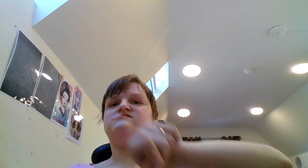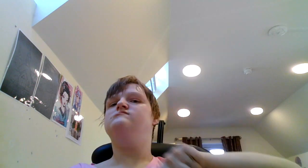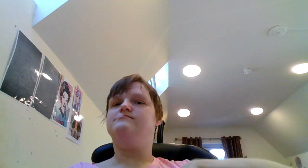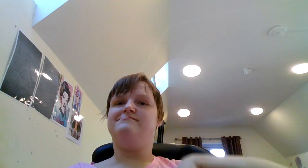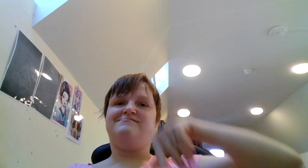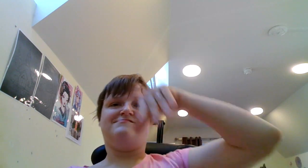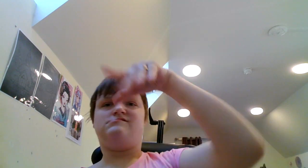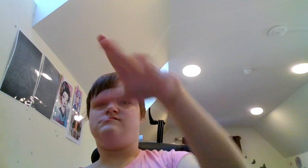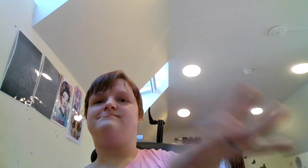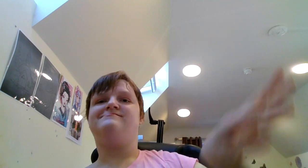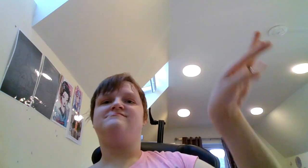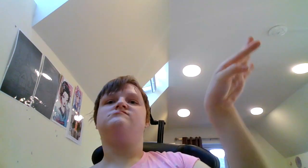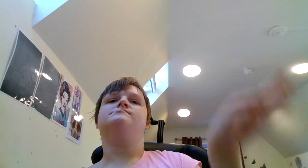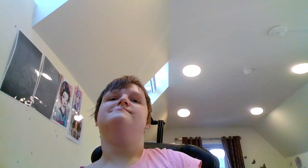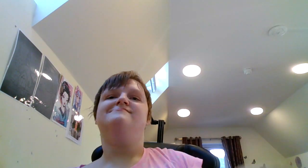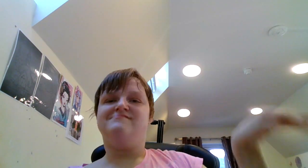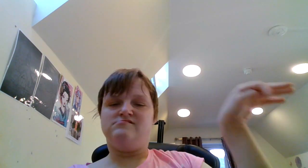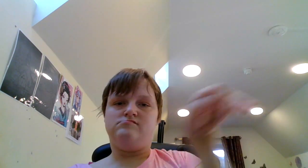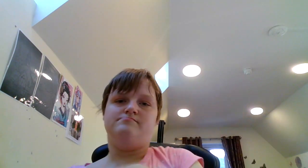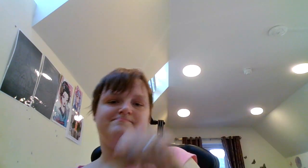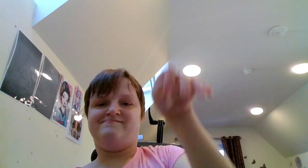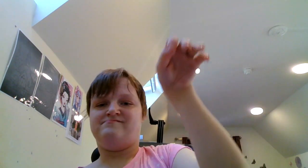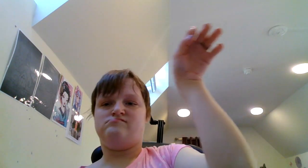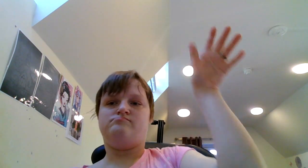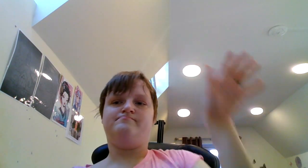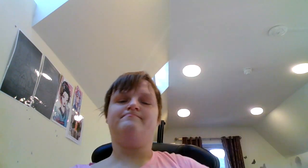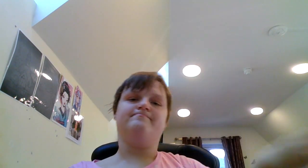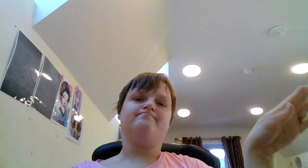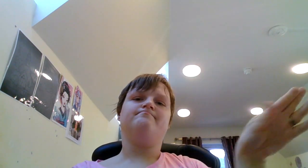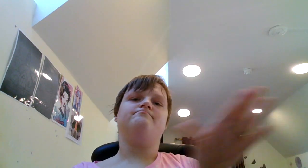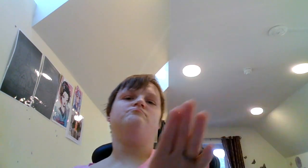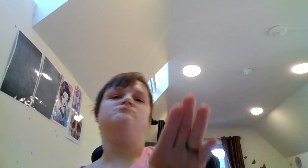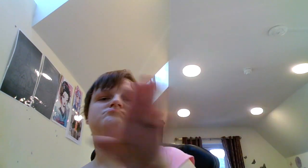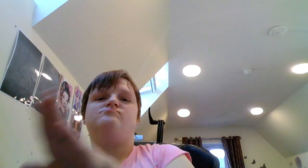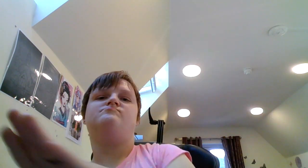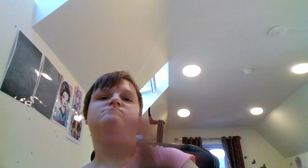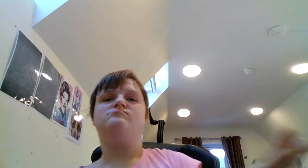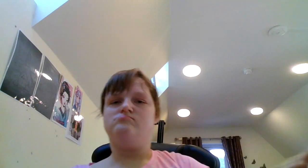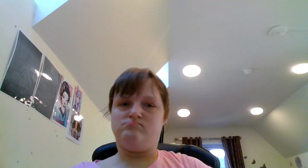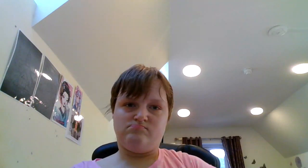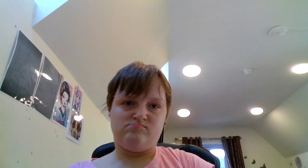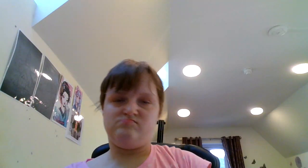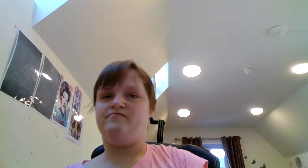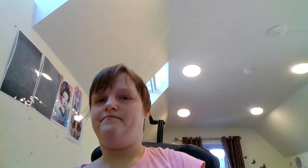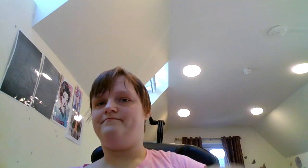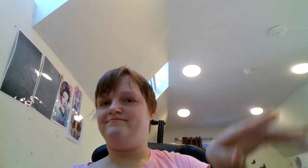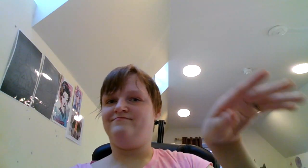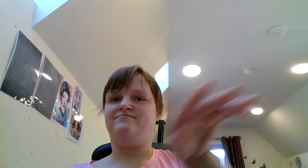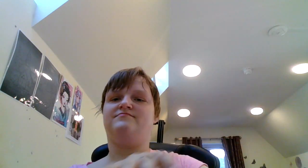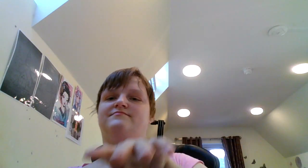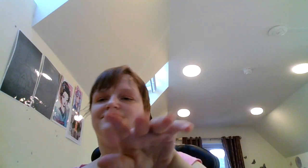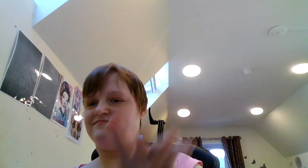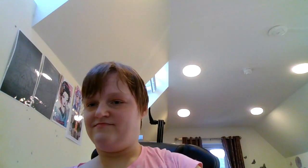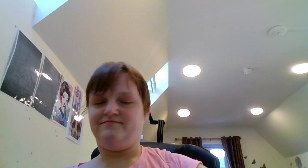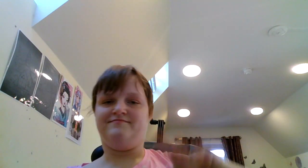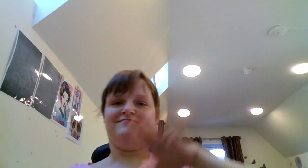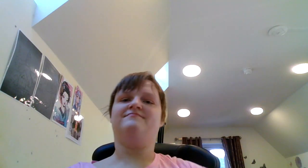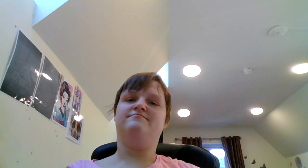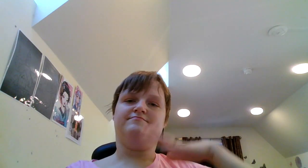we deliver insulin and making living with the condition dramatically simpler. We've helped to prevent sight loss